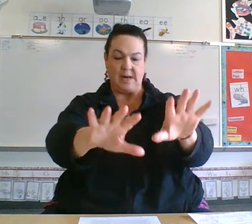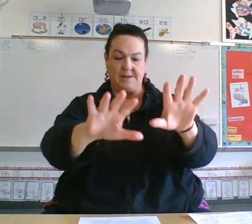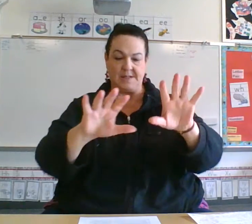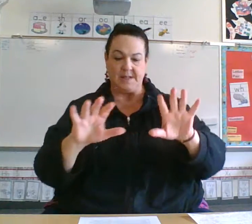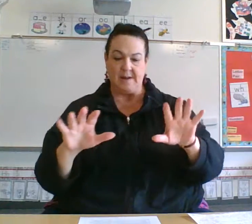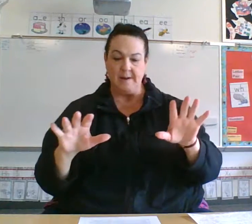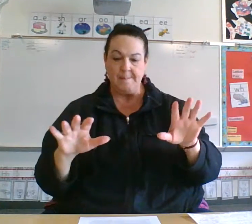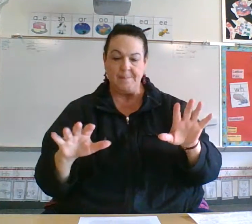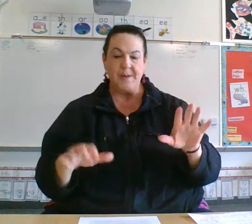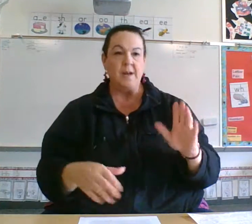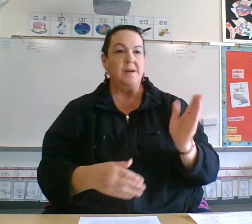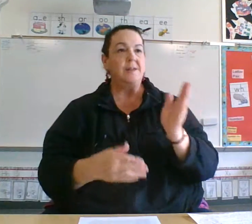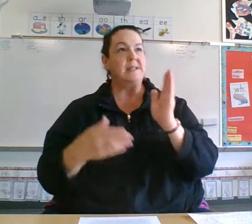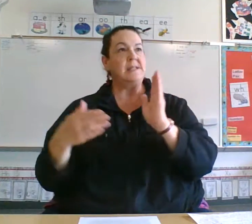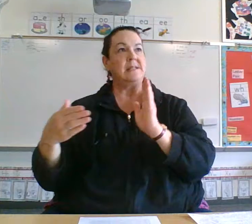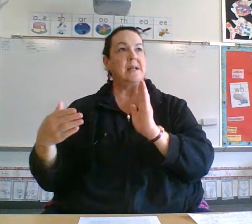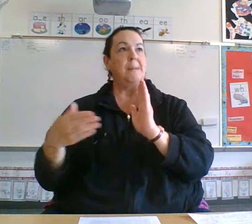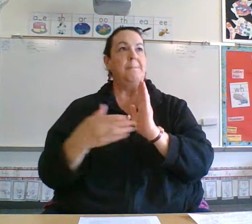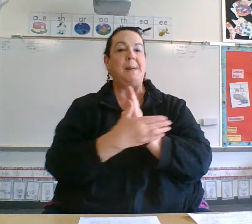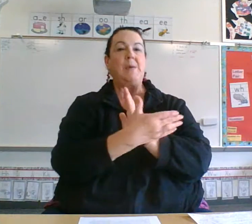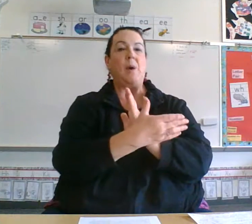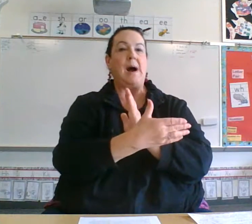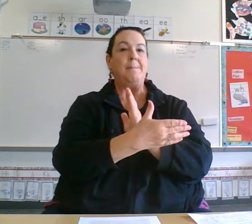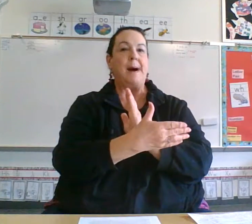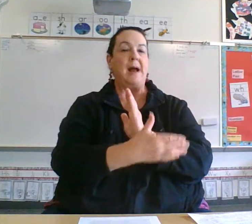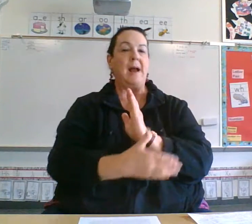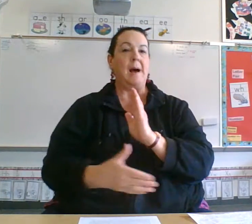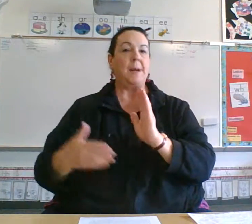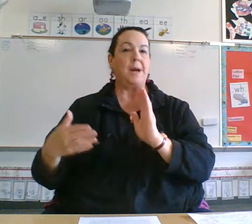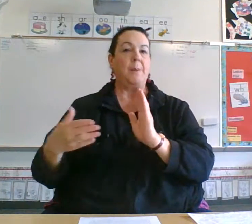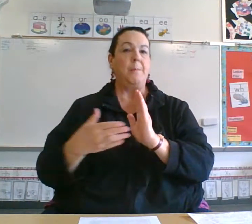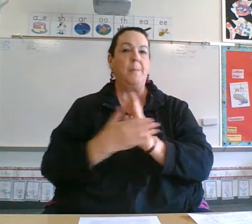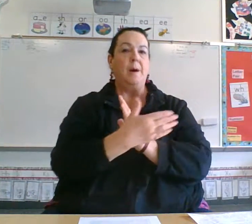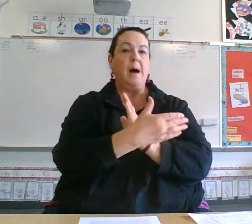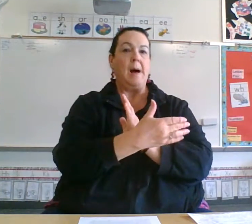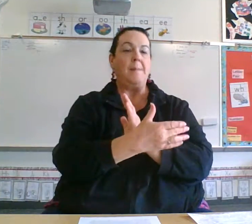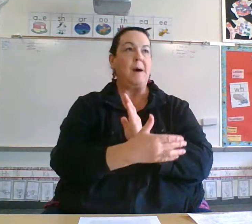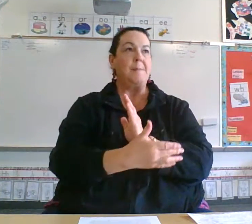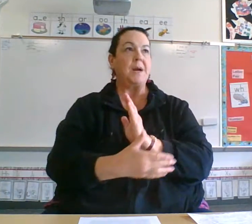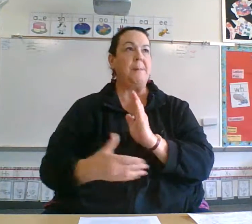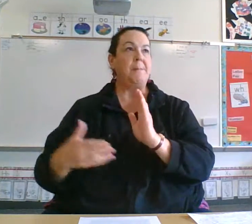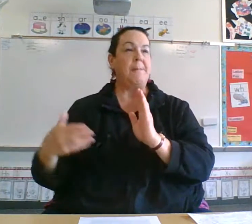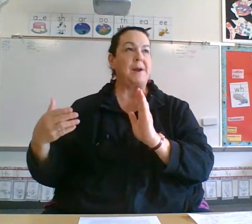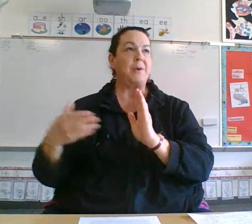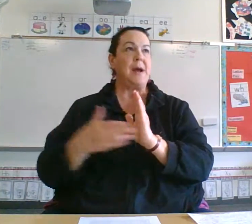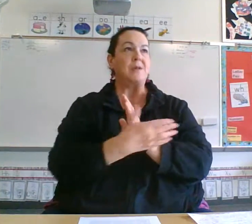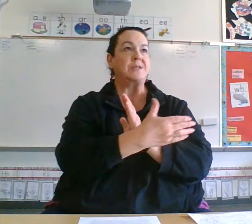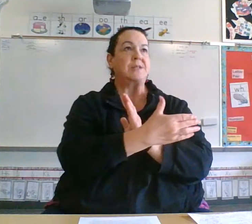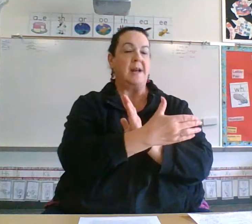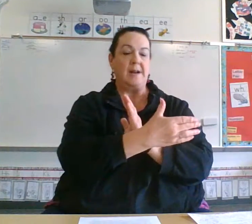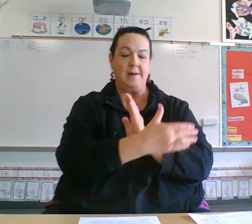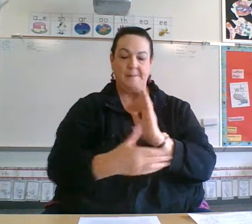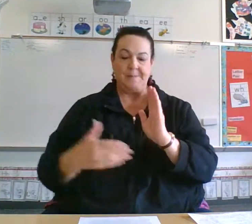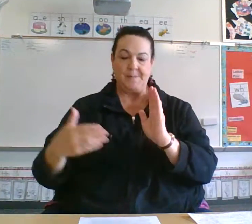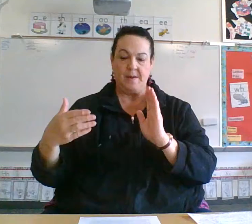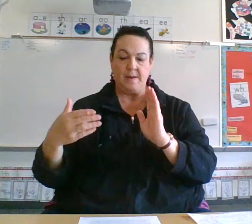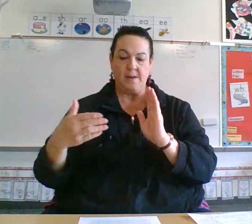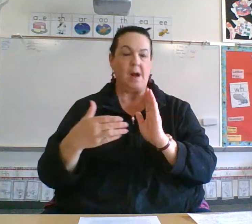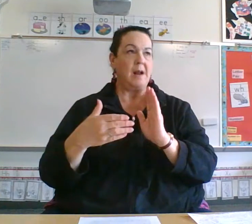to sea. This is BY, buy. I'm going to come and buy your house today. Not I'm going to